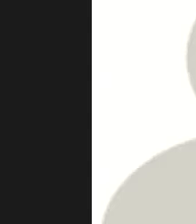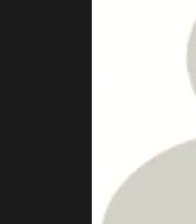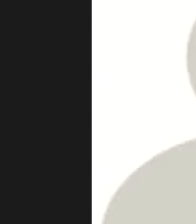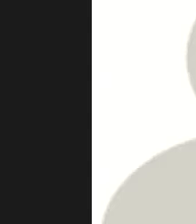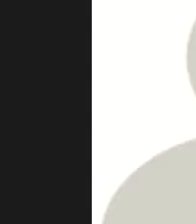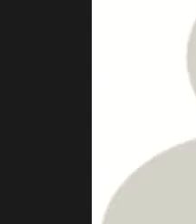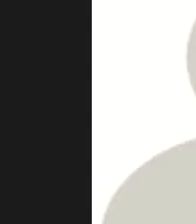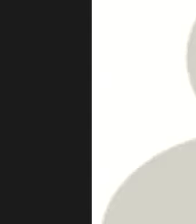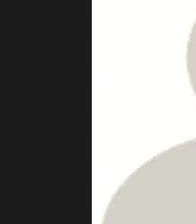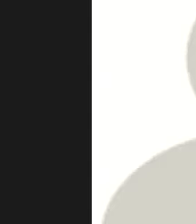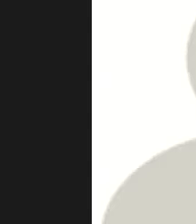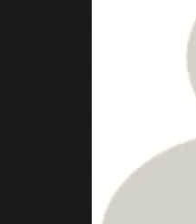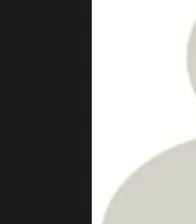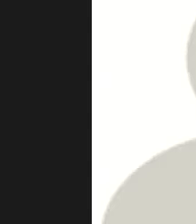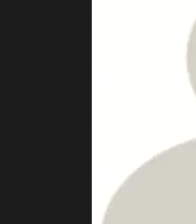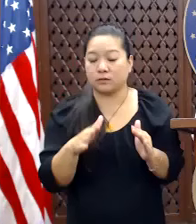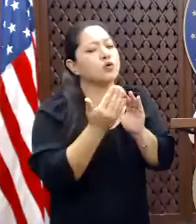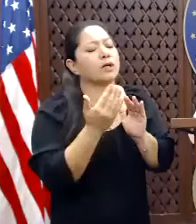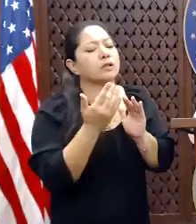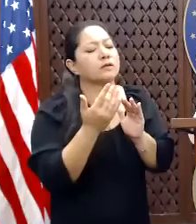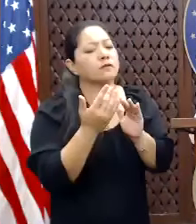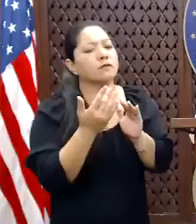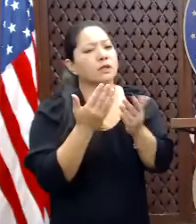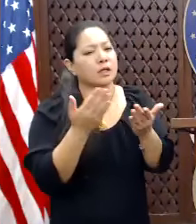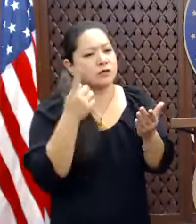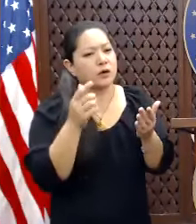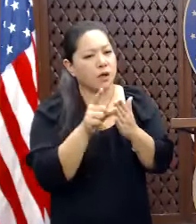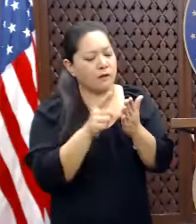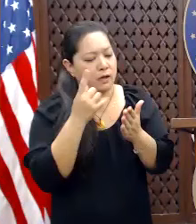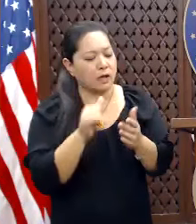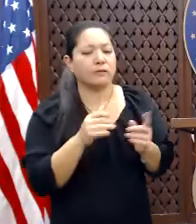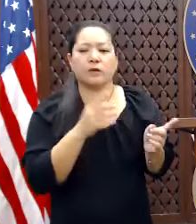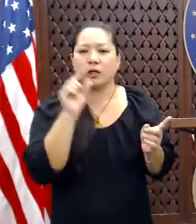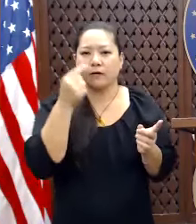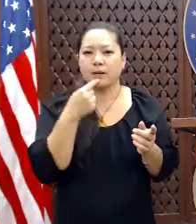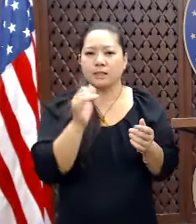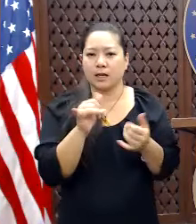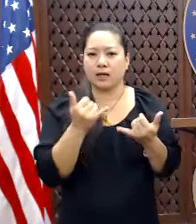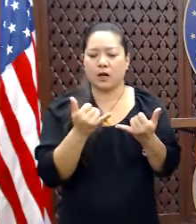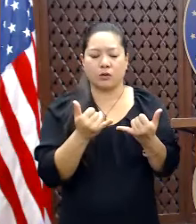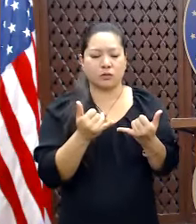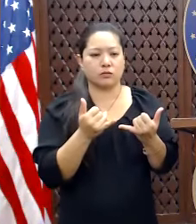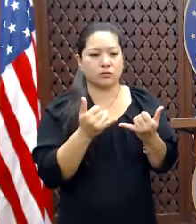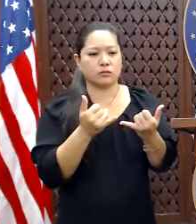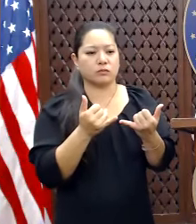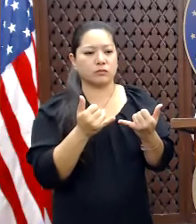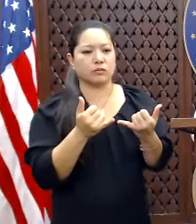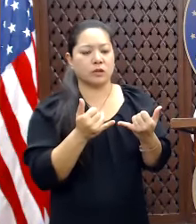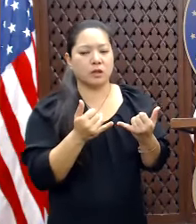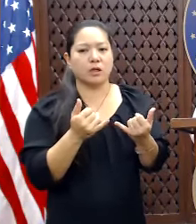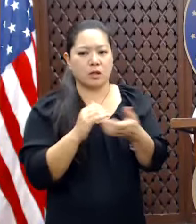when will you be putting out a directive? So I've been talking to my legal people, and as soon as I